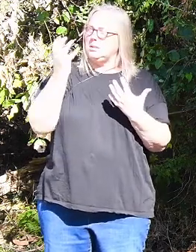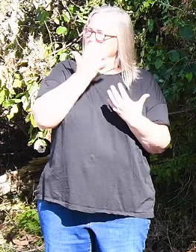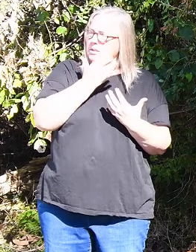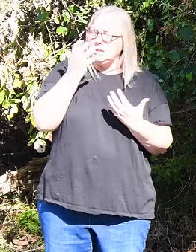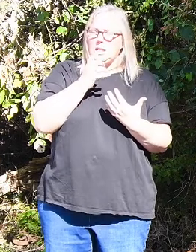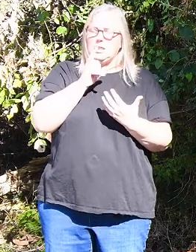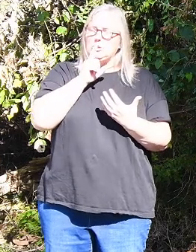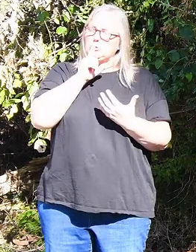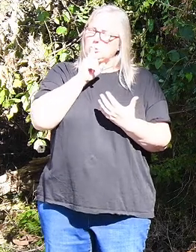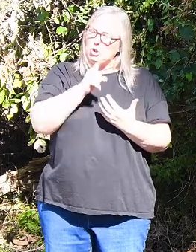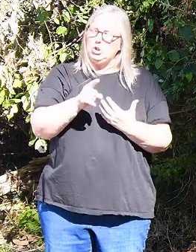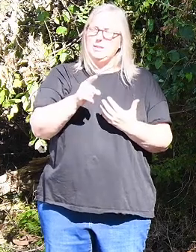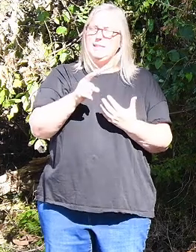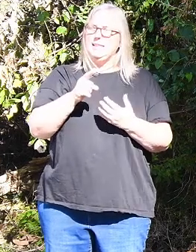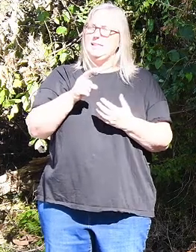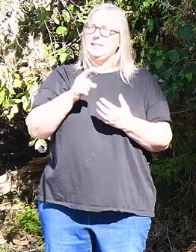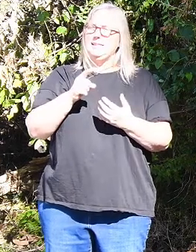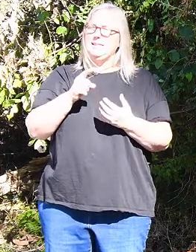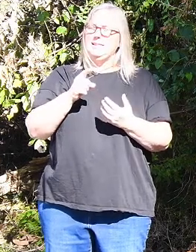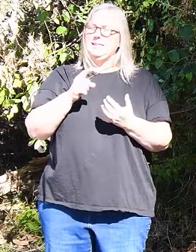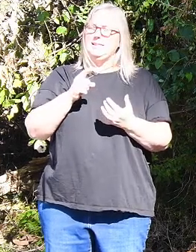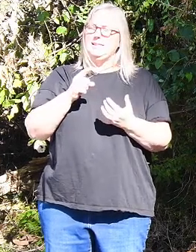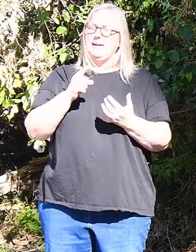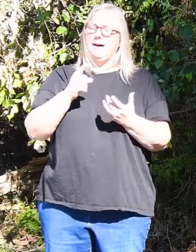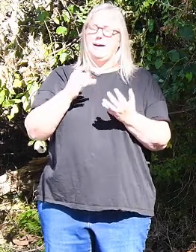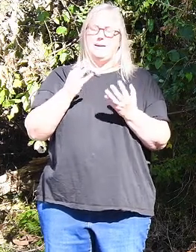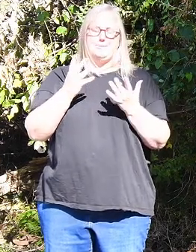truly a